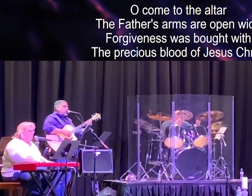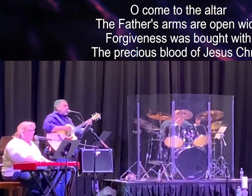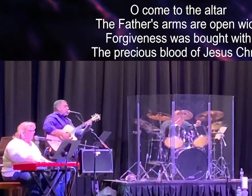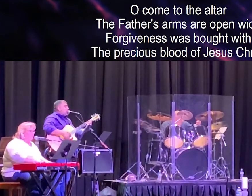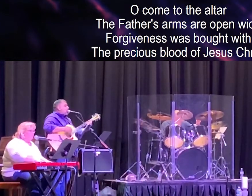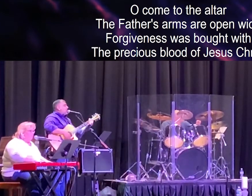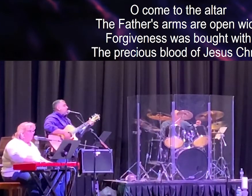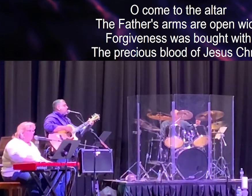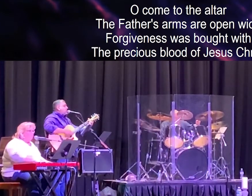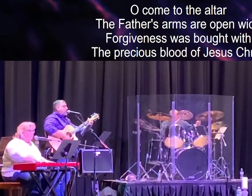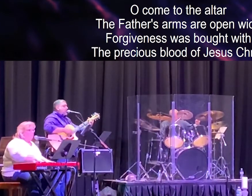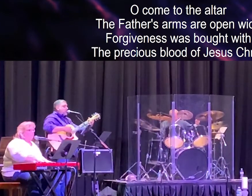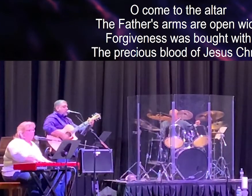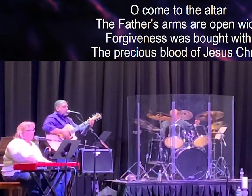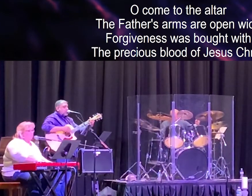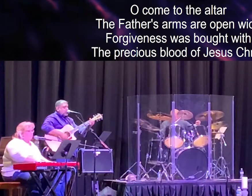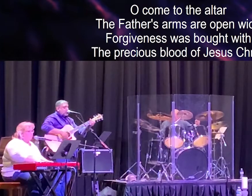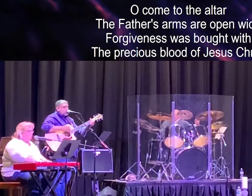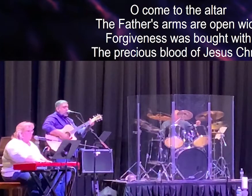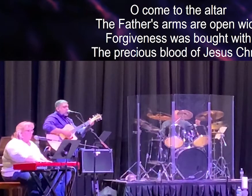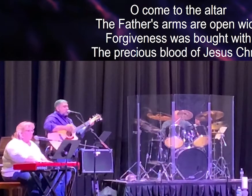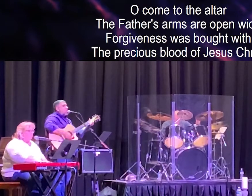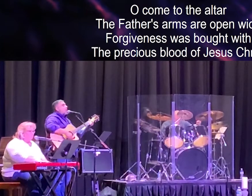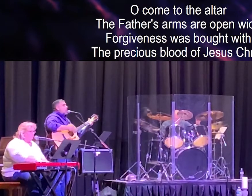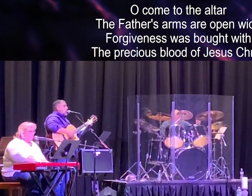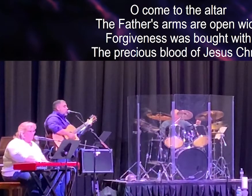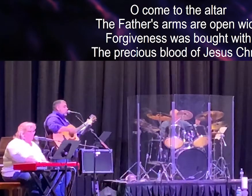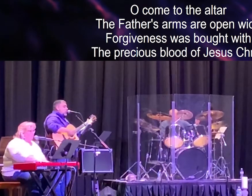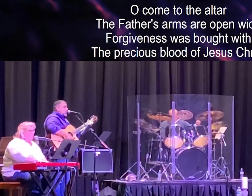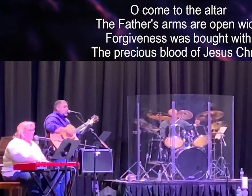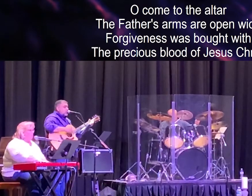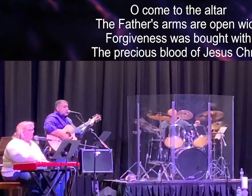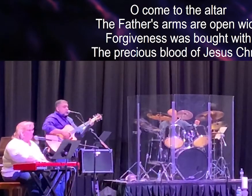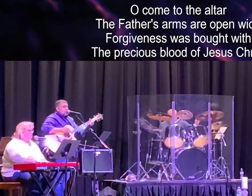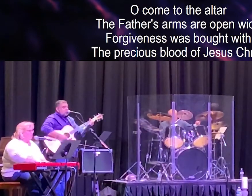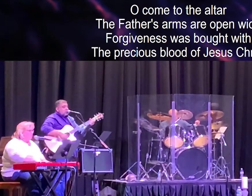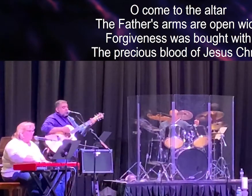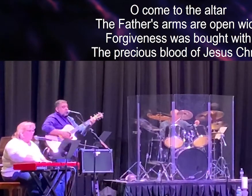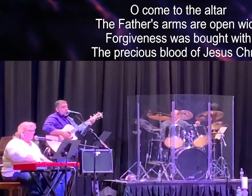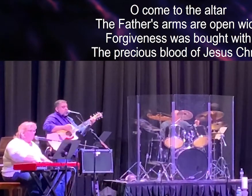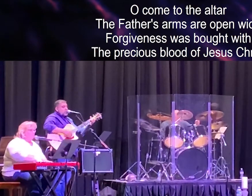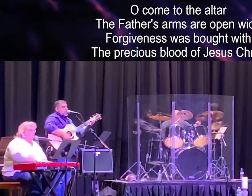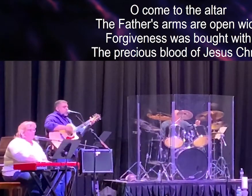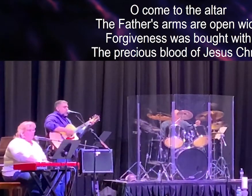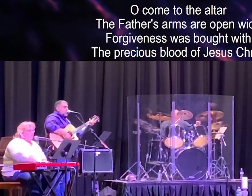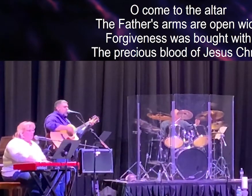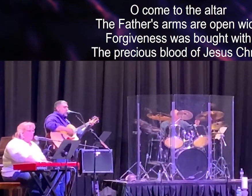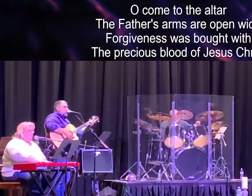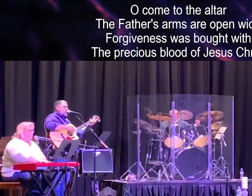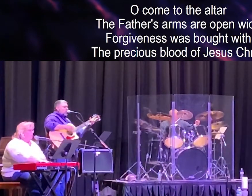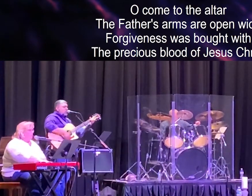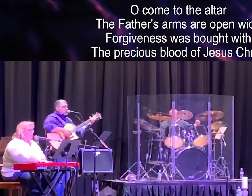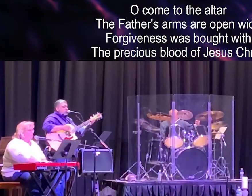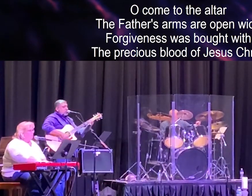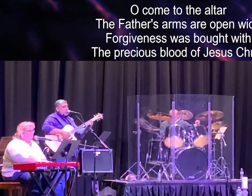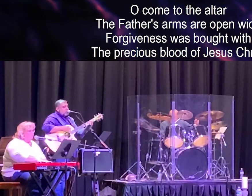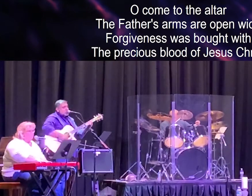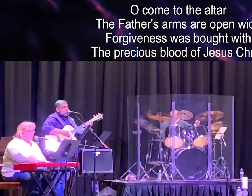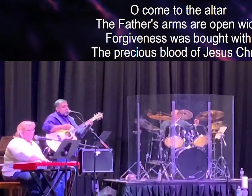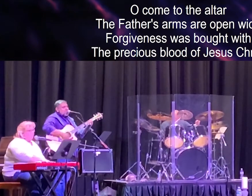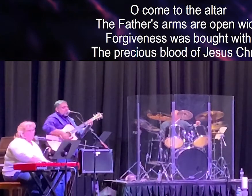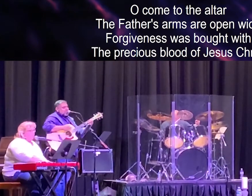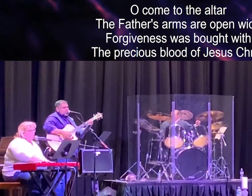precious blood of Jesus Christ. Oh, come to the